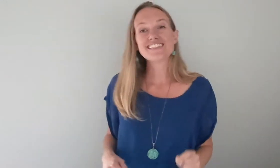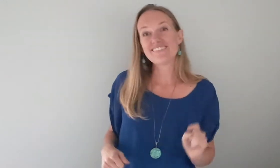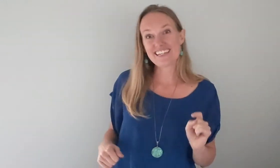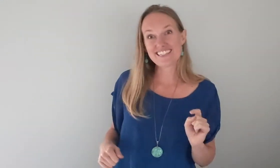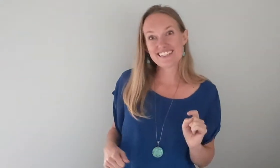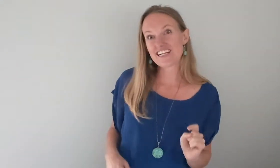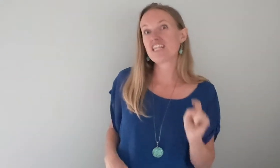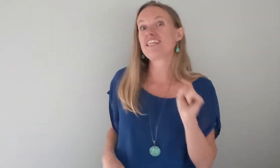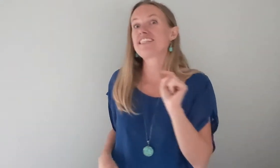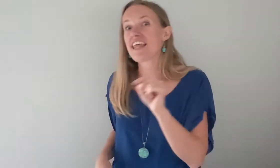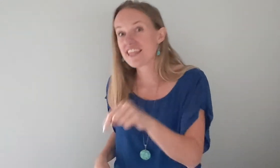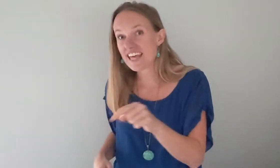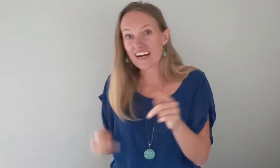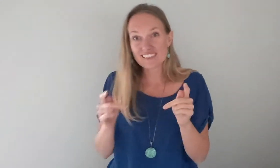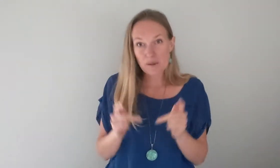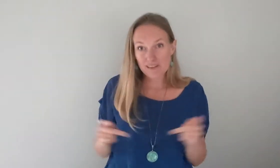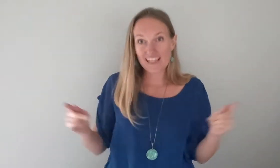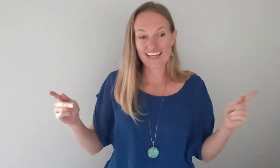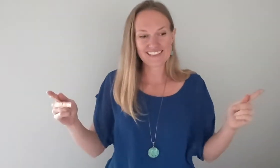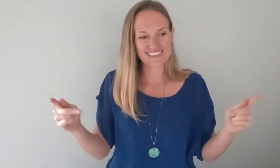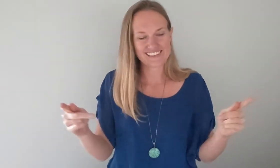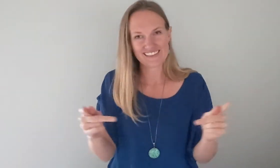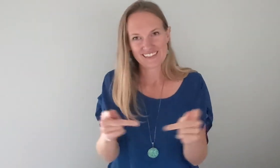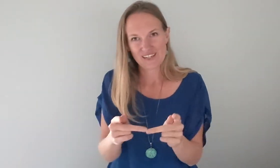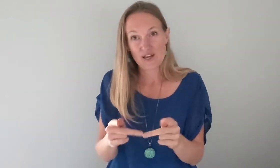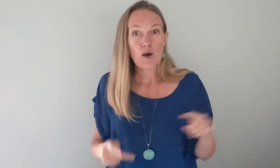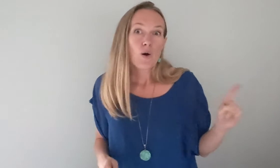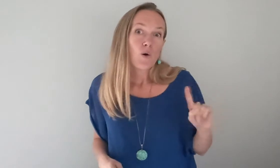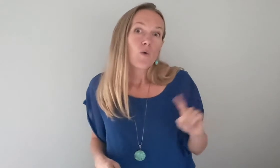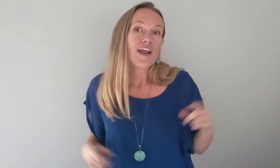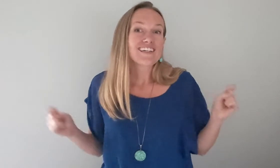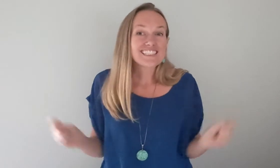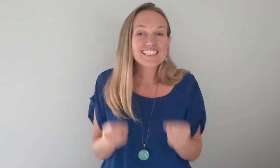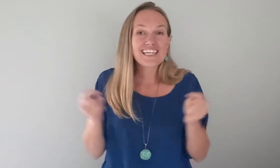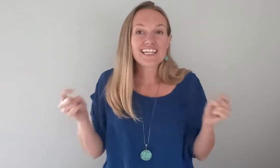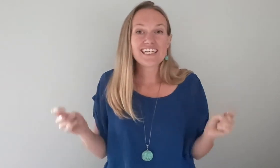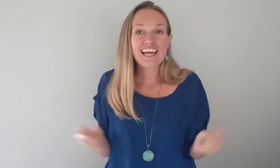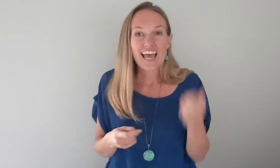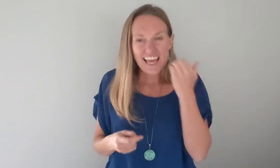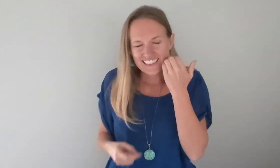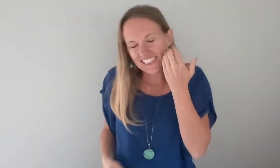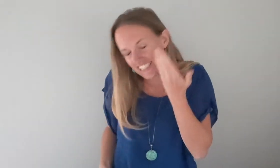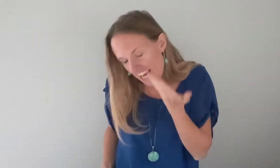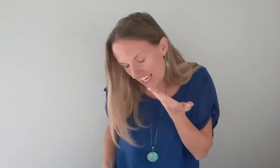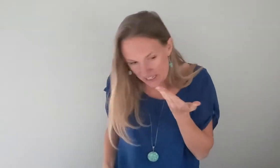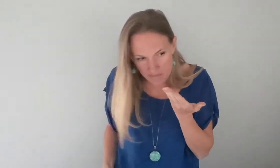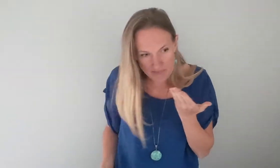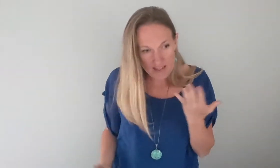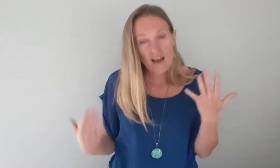when it does start, it's there's a place where sin and shame